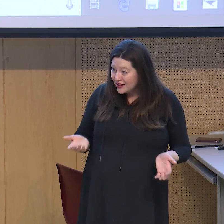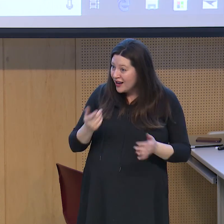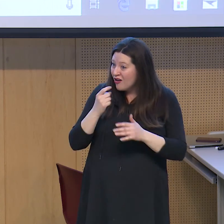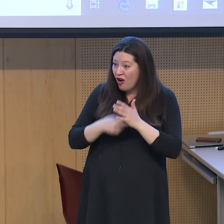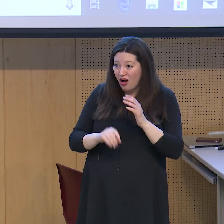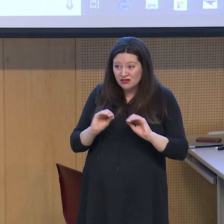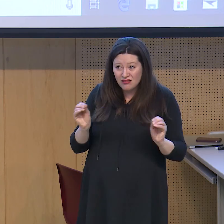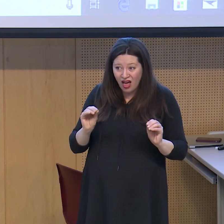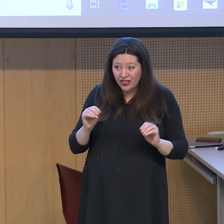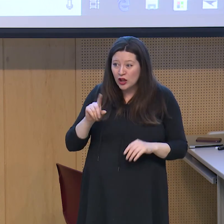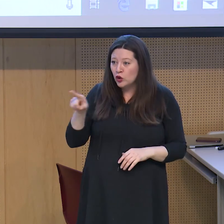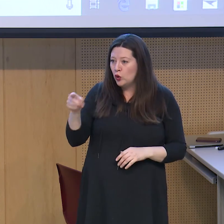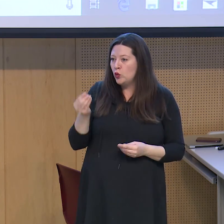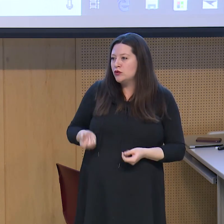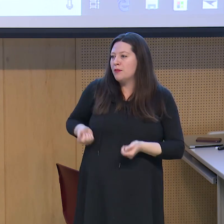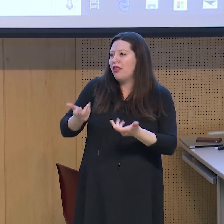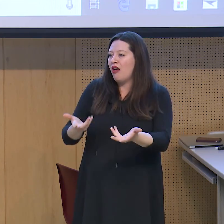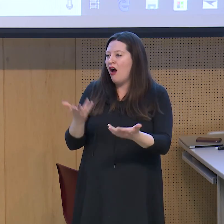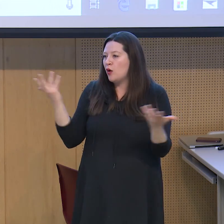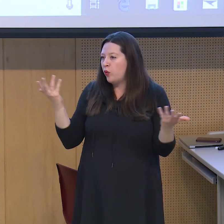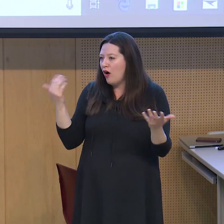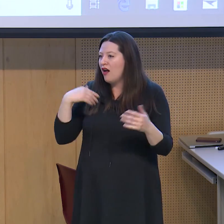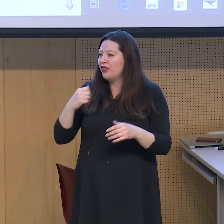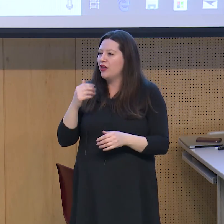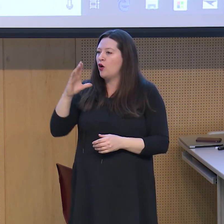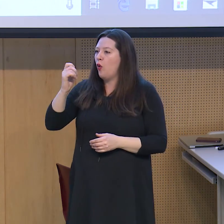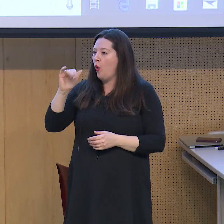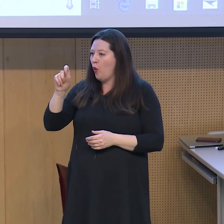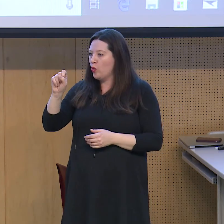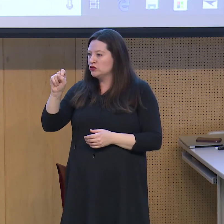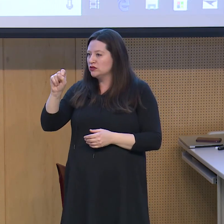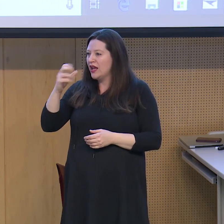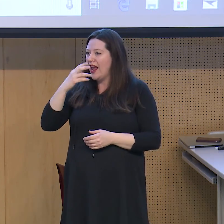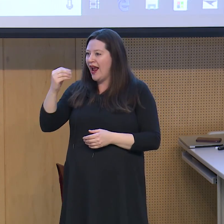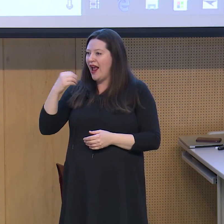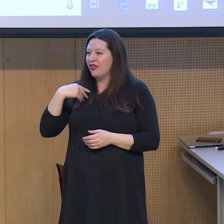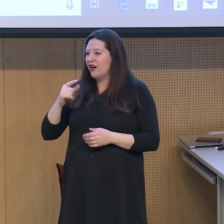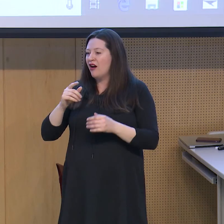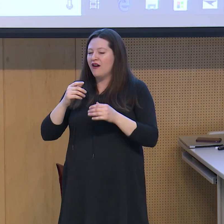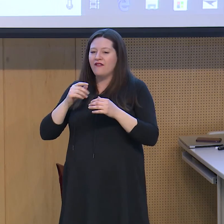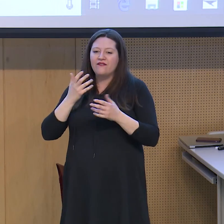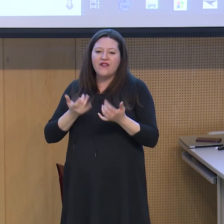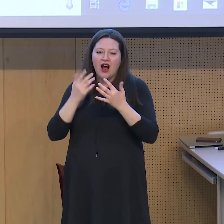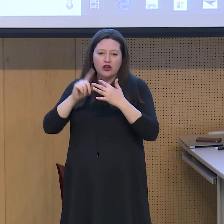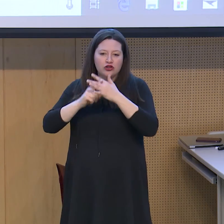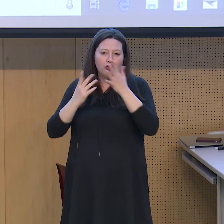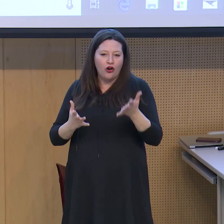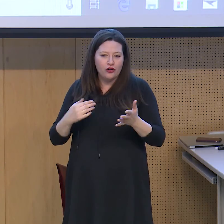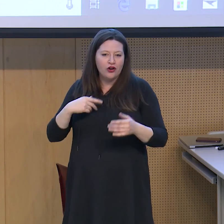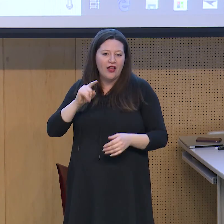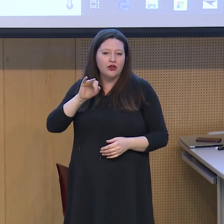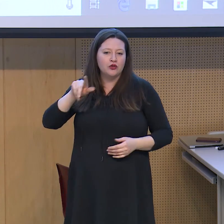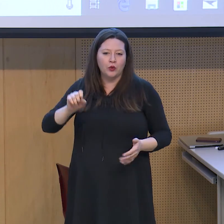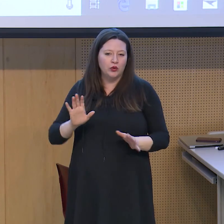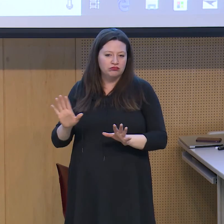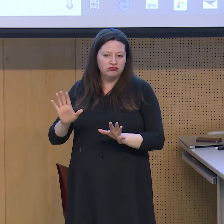barbecue grill. It costs absolutely nothing. You have to just supply the coals and something to start the fire and the